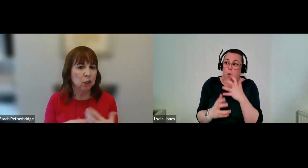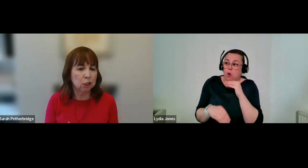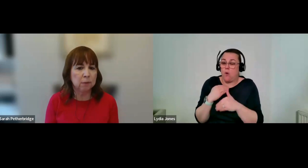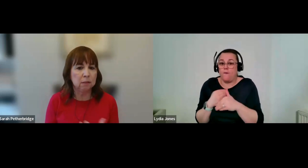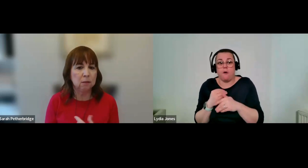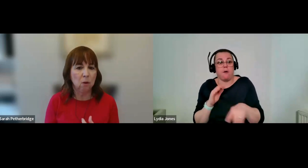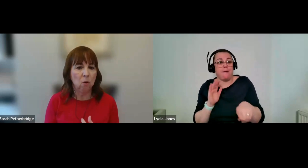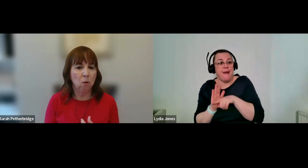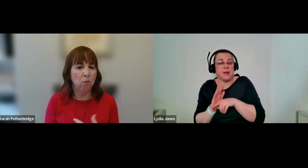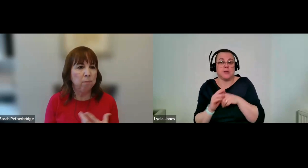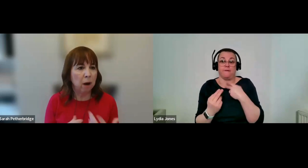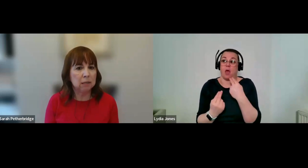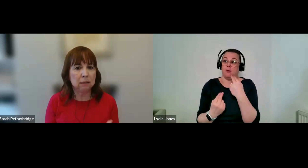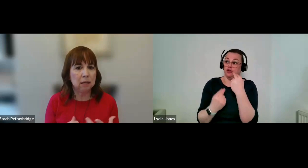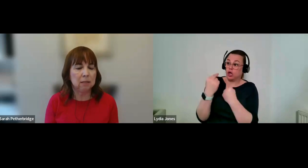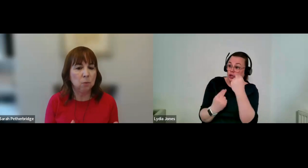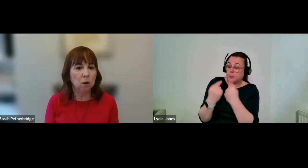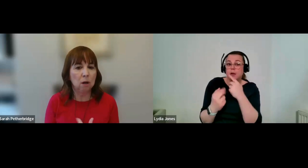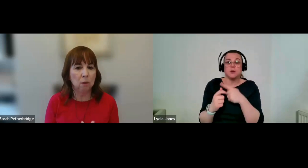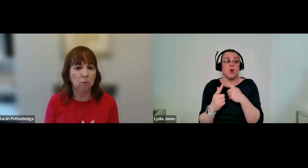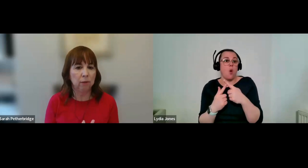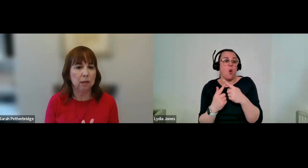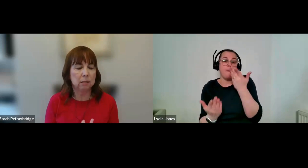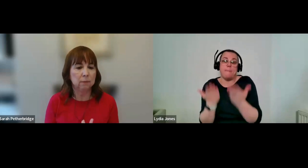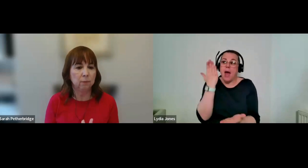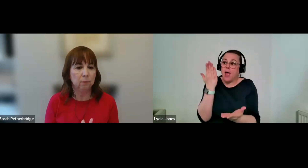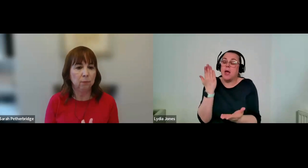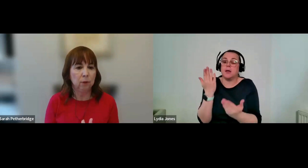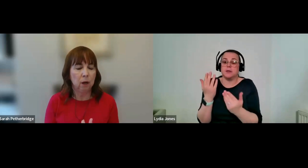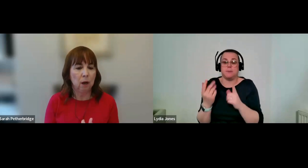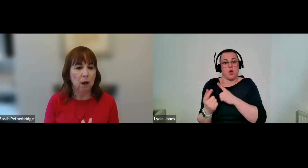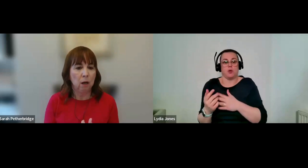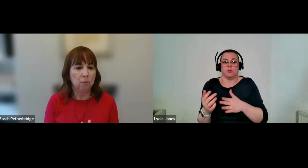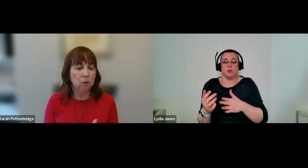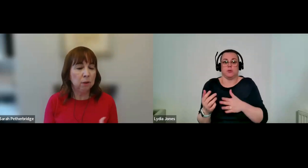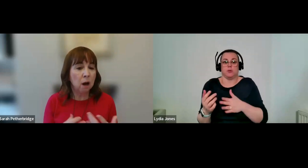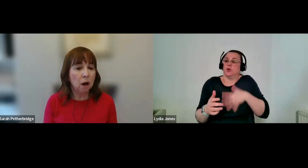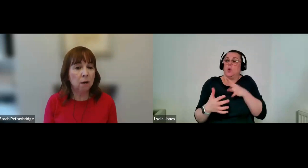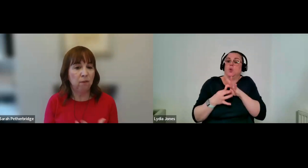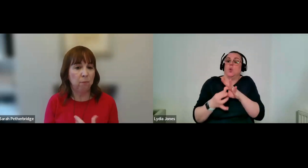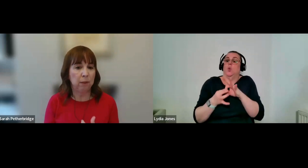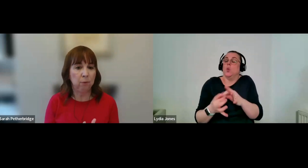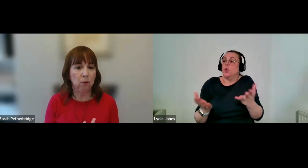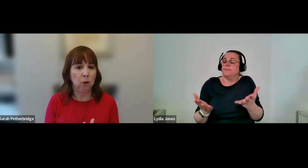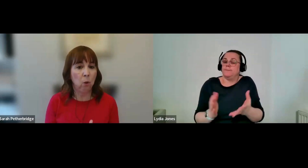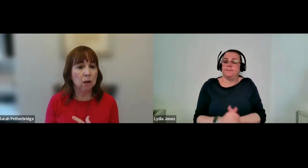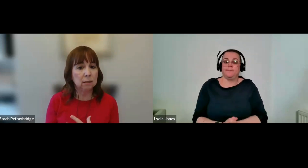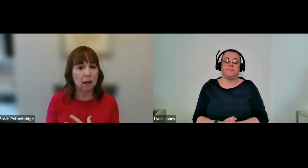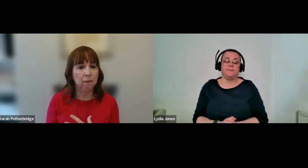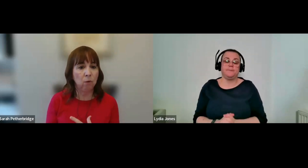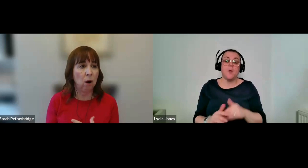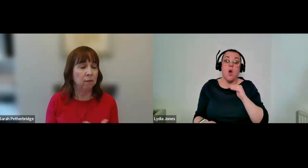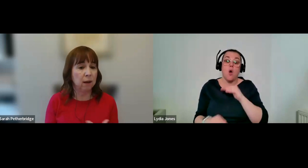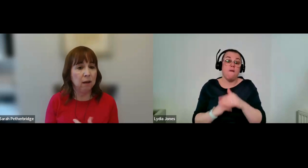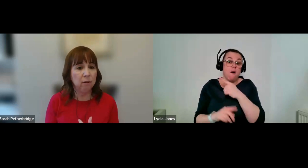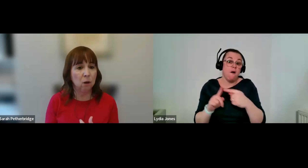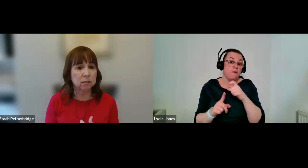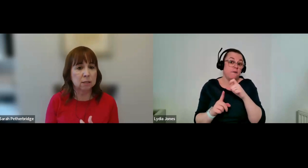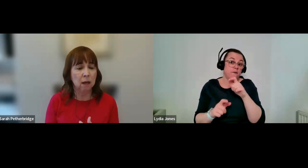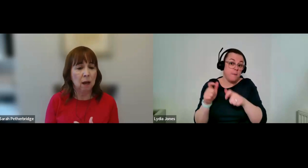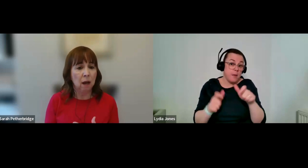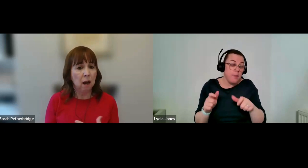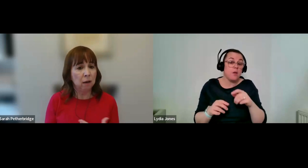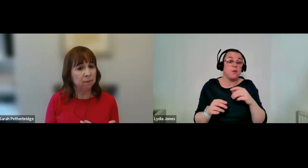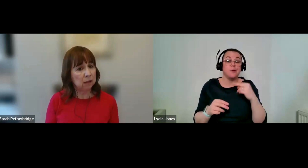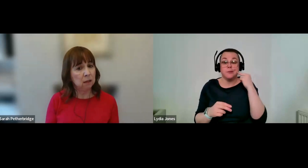like judgment or bias against working with us. More than half of people who are deaf or have a hearing